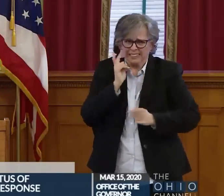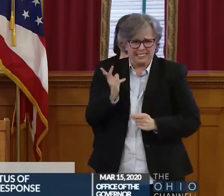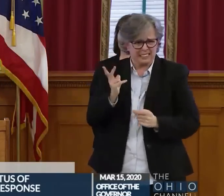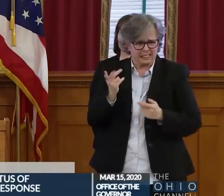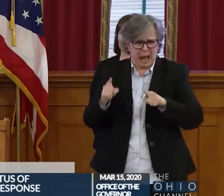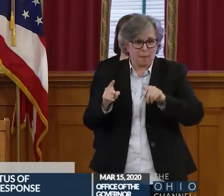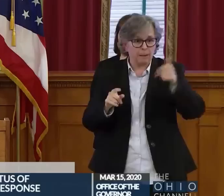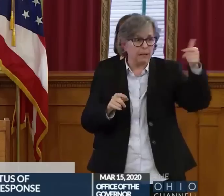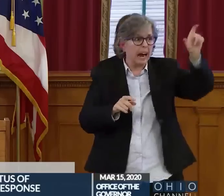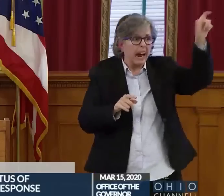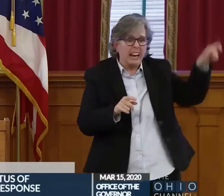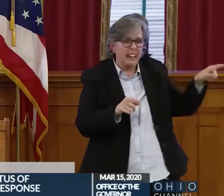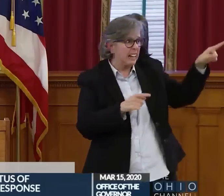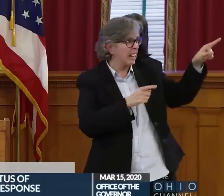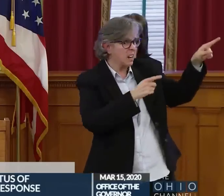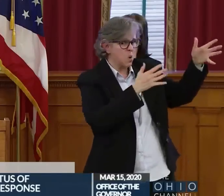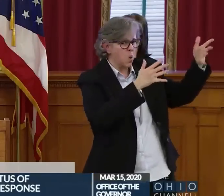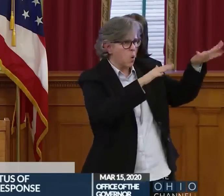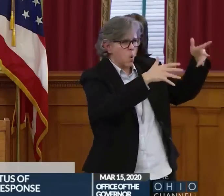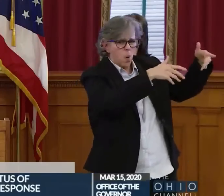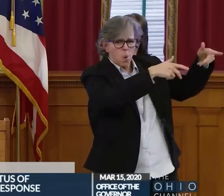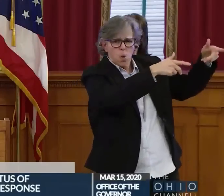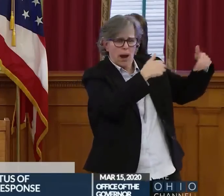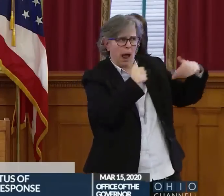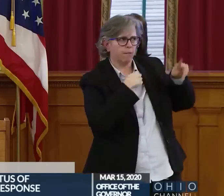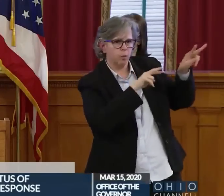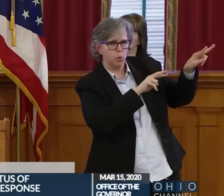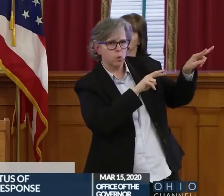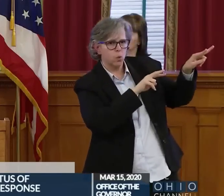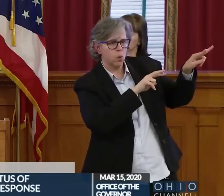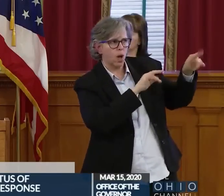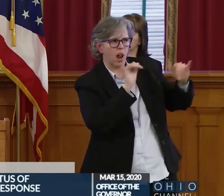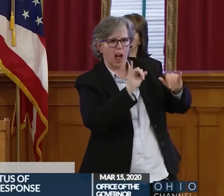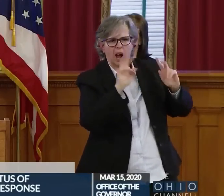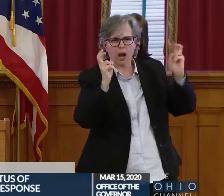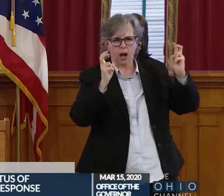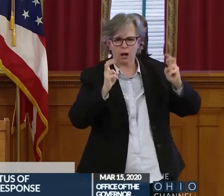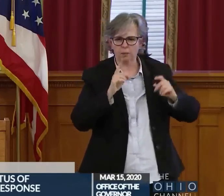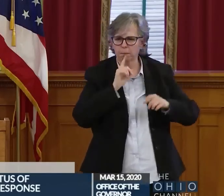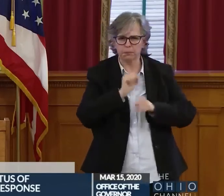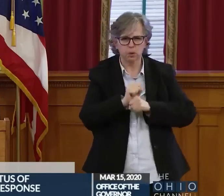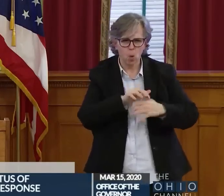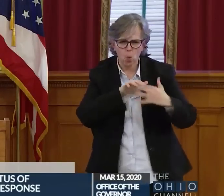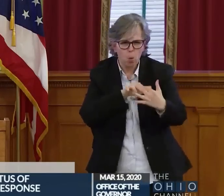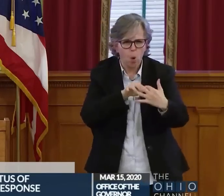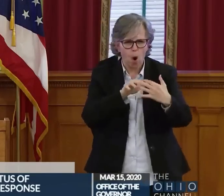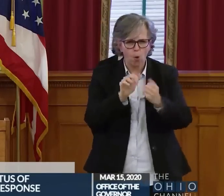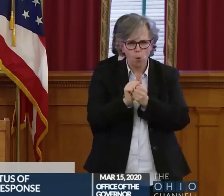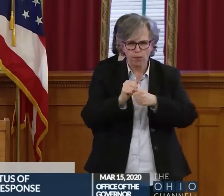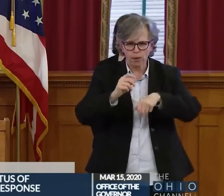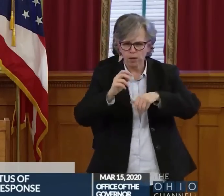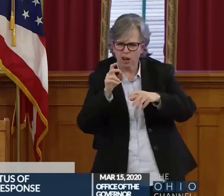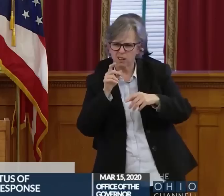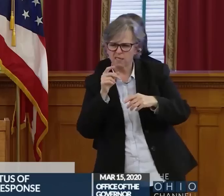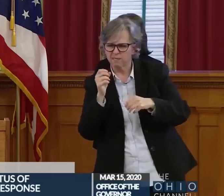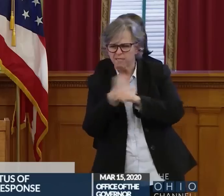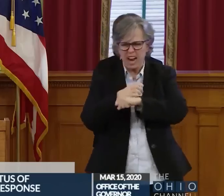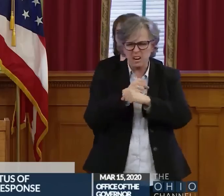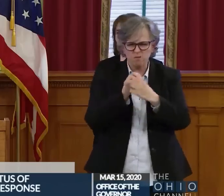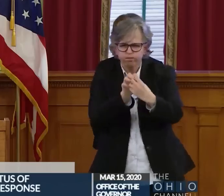saying we have to act like this is a war. It's a war on a virus. And you're seeing unprecedented measures in places like France and